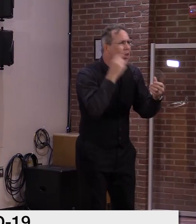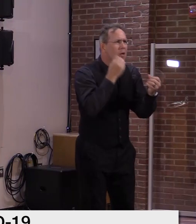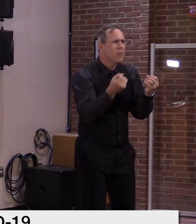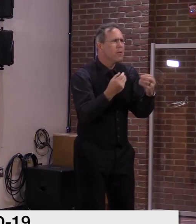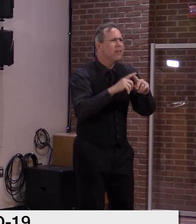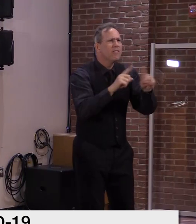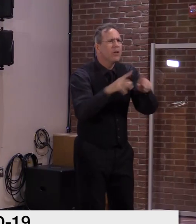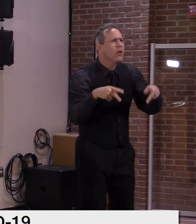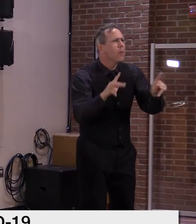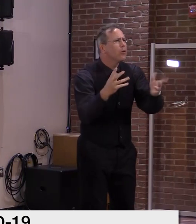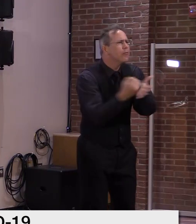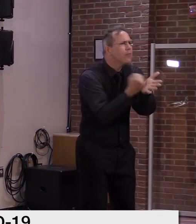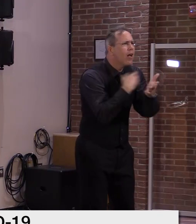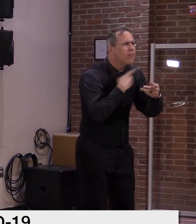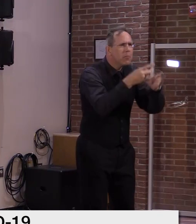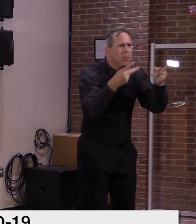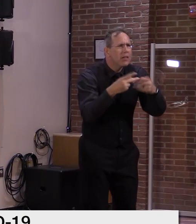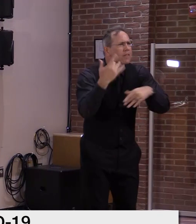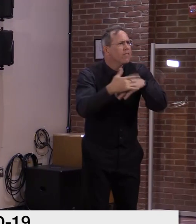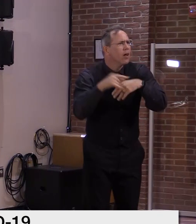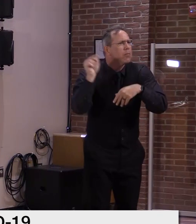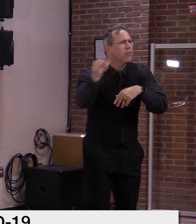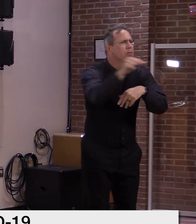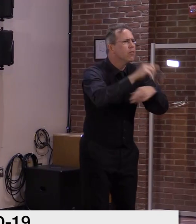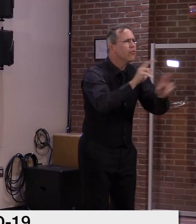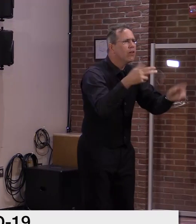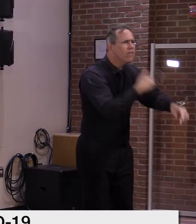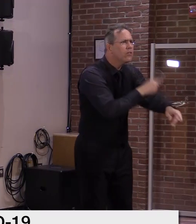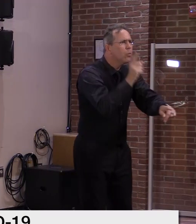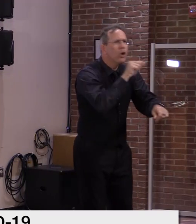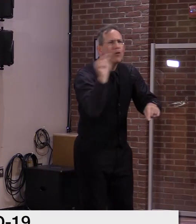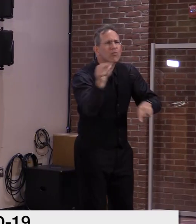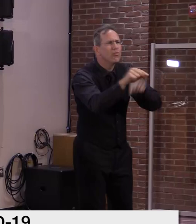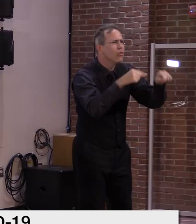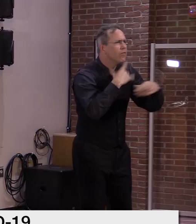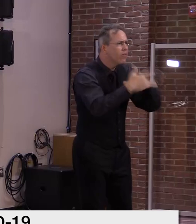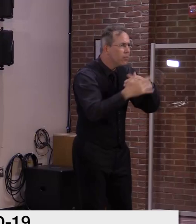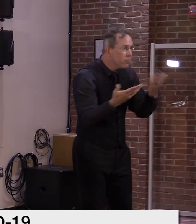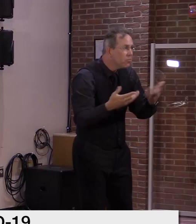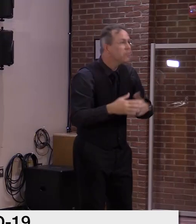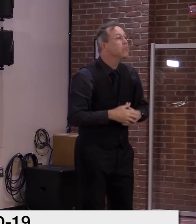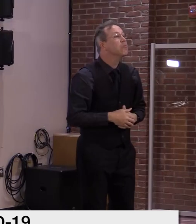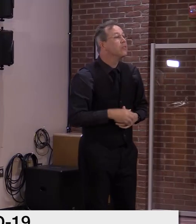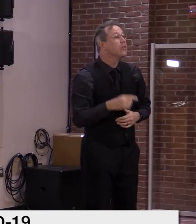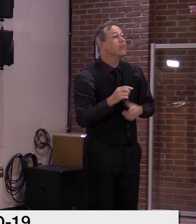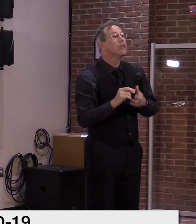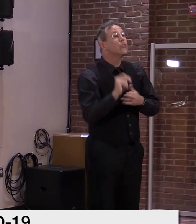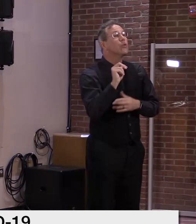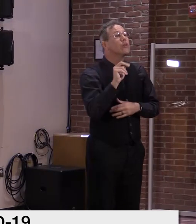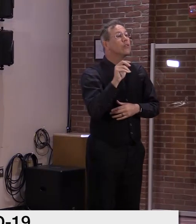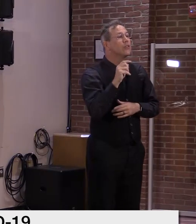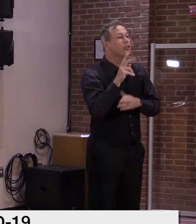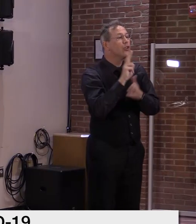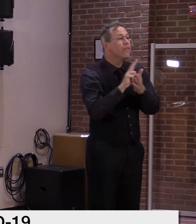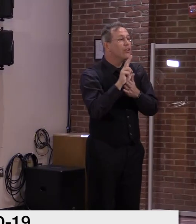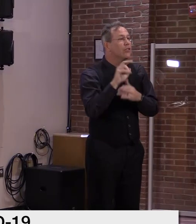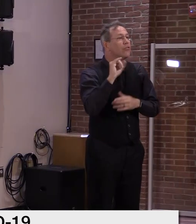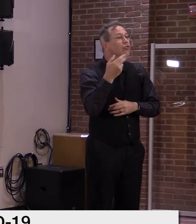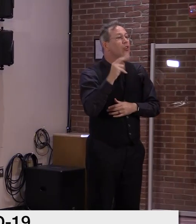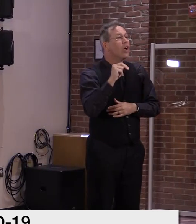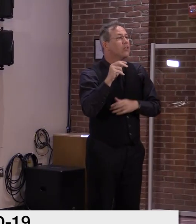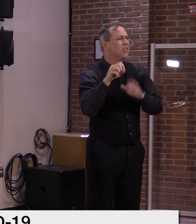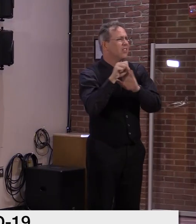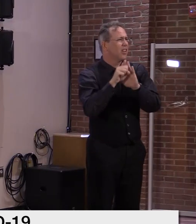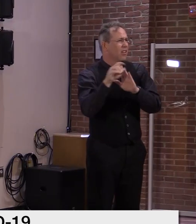get vaccinated. For example, Northern Vermont University in Johnson is open for walk-ins until 2 p.m.